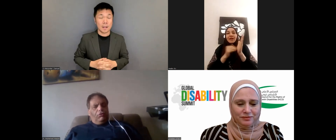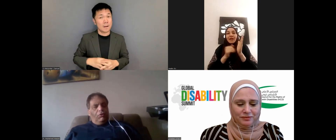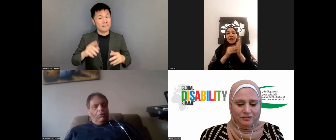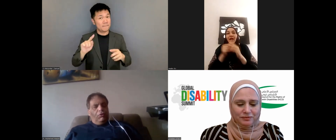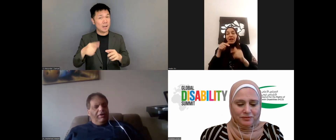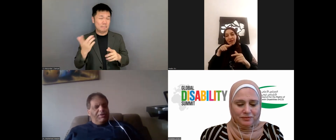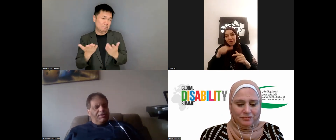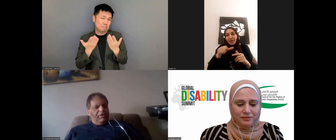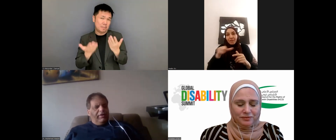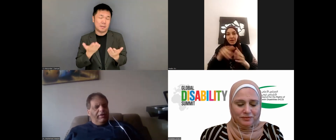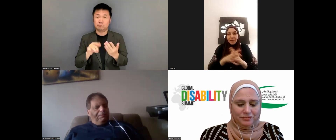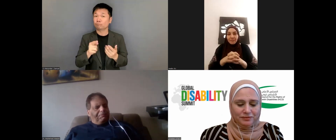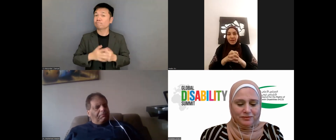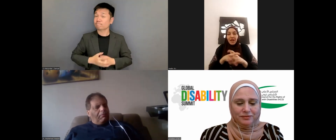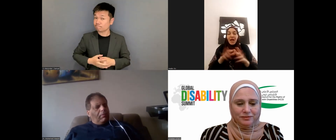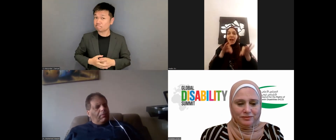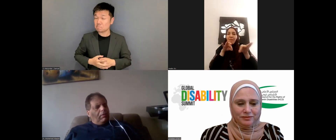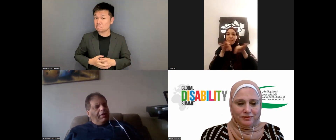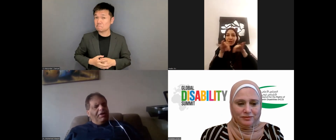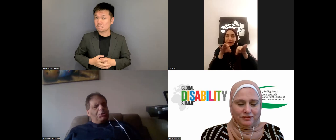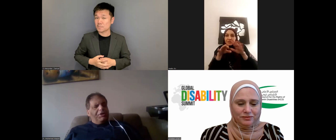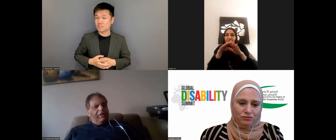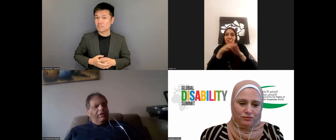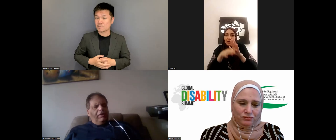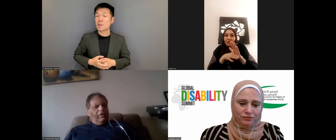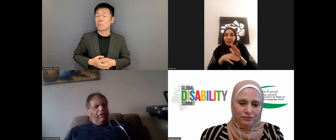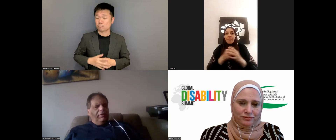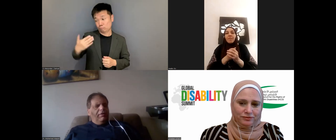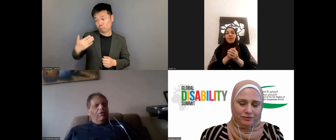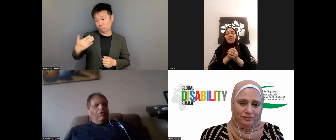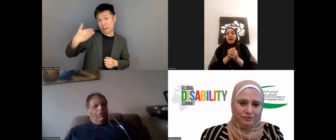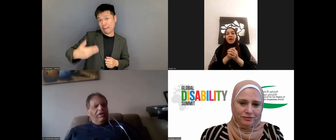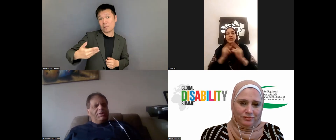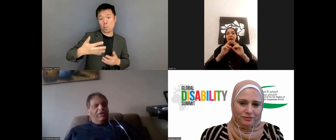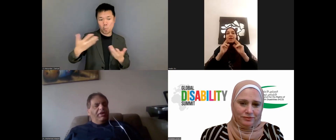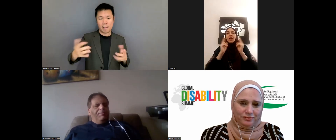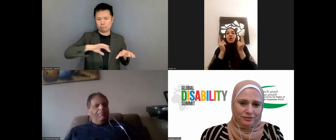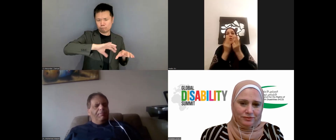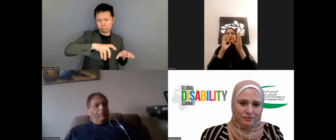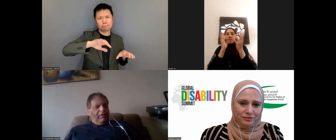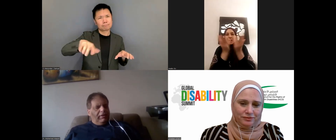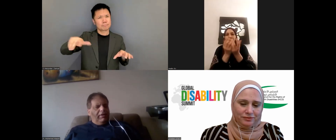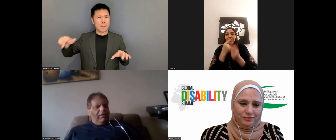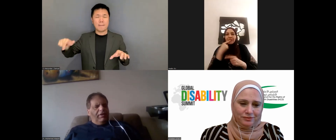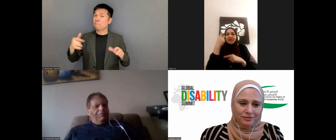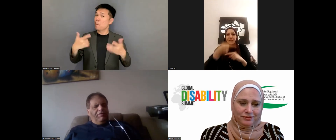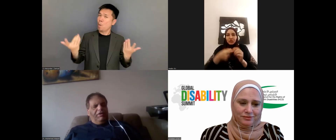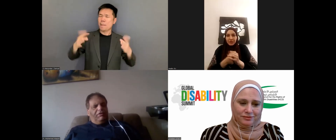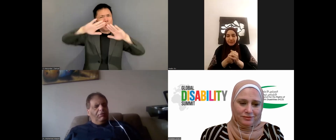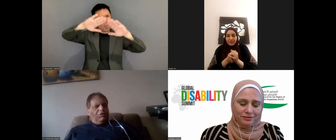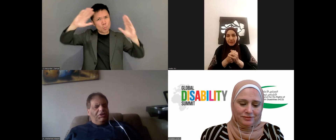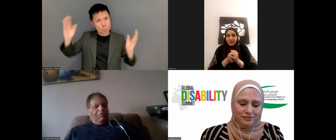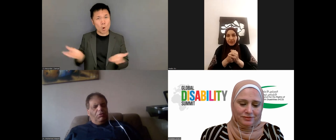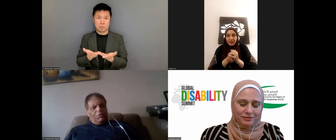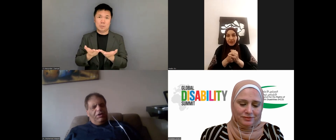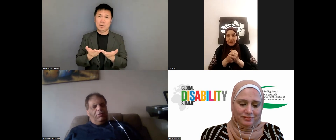to organize a regional or it's a really global event, I